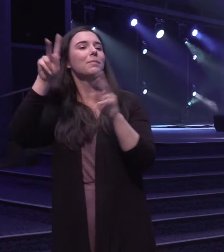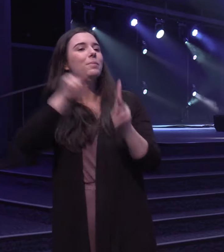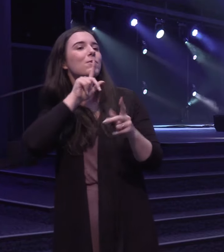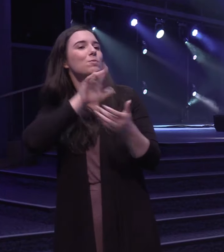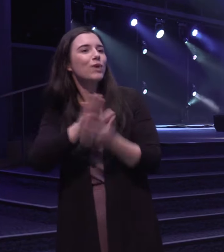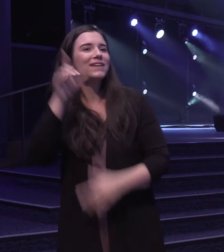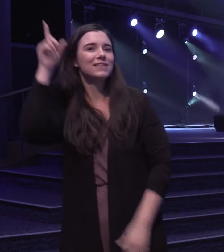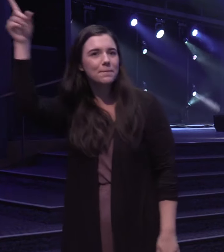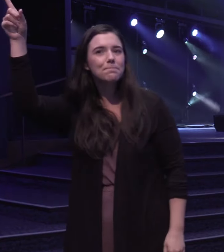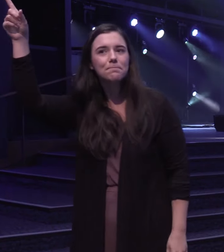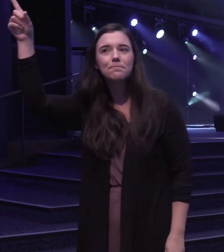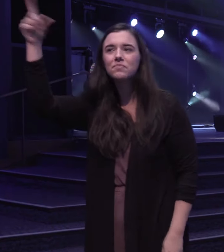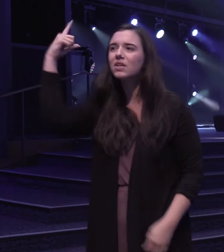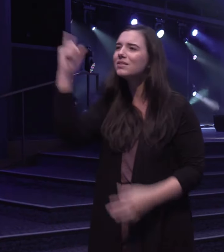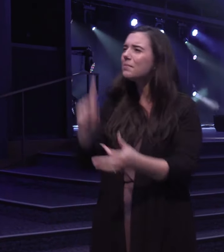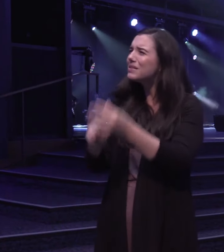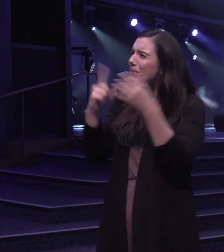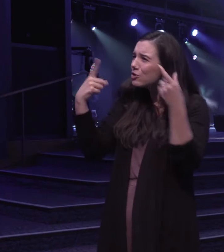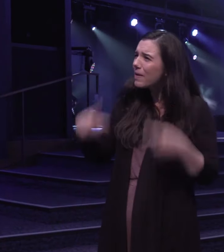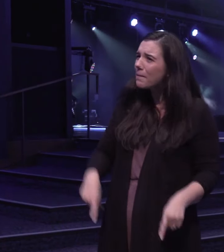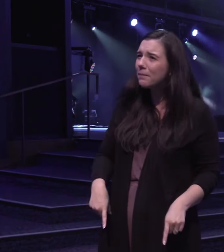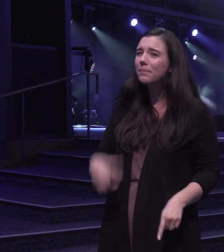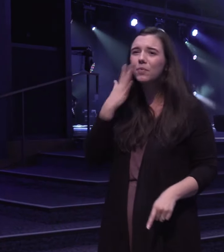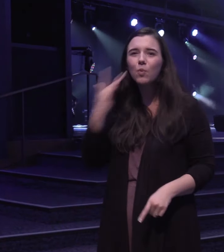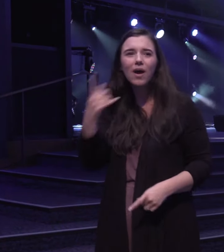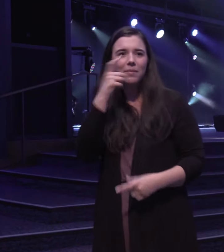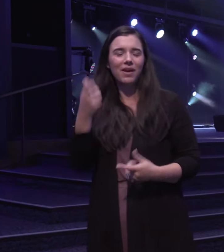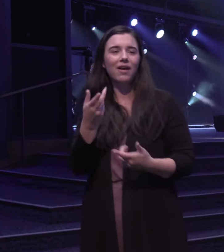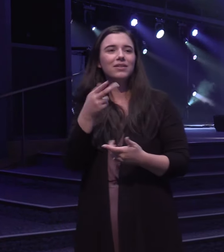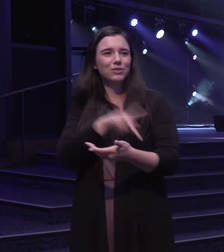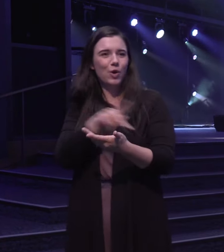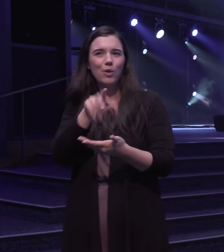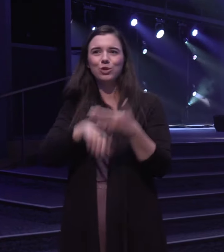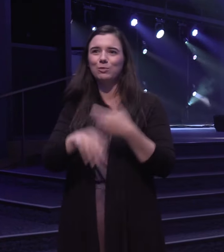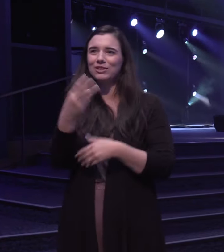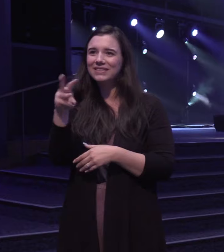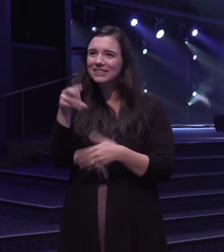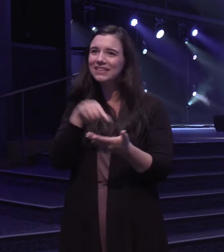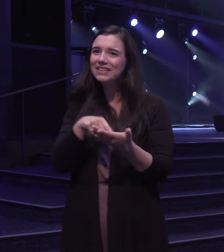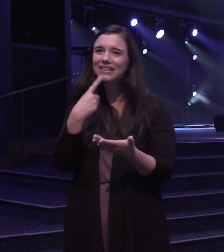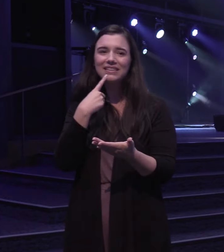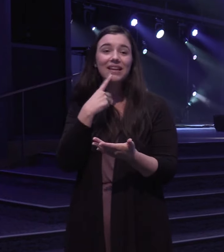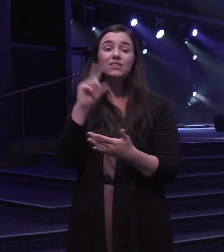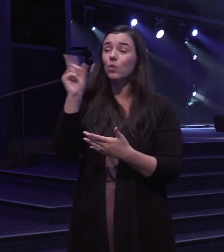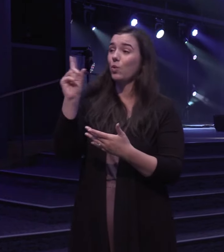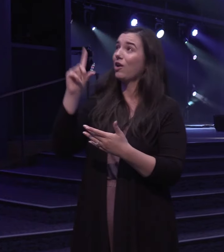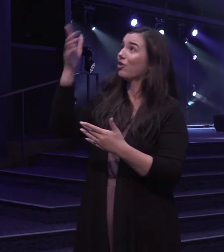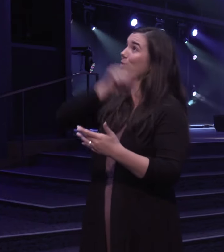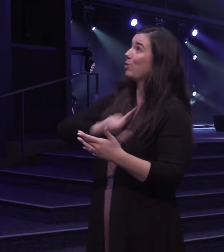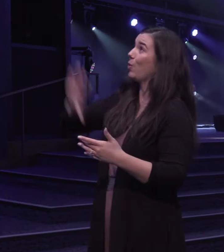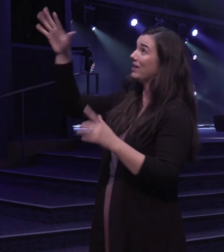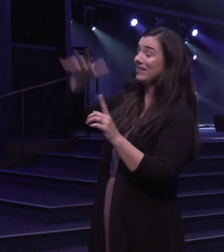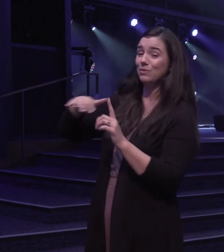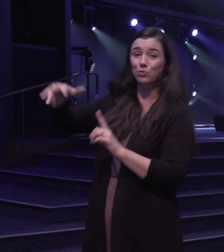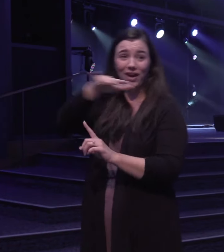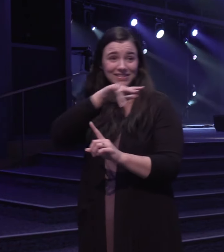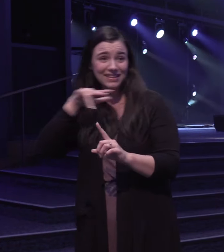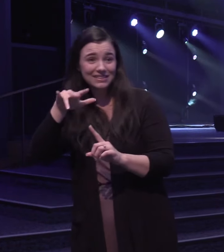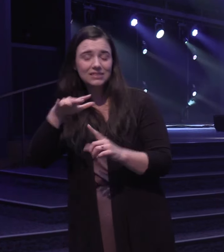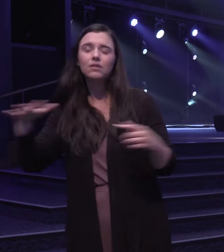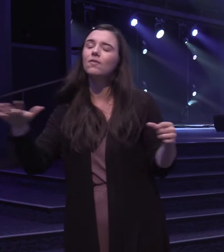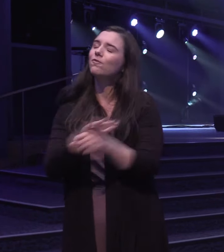him. And there's something special that happens because in Psalm chapter 16, it says that where the presence of the, or in his presence